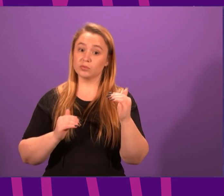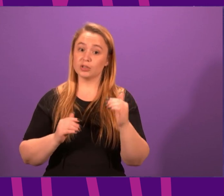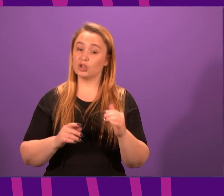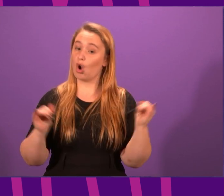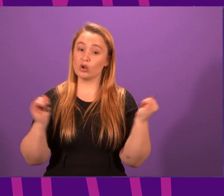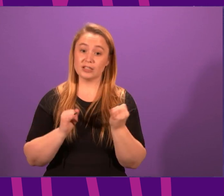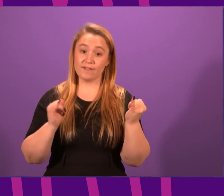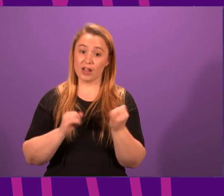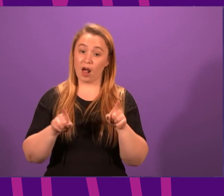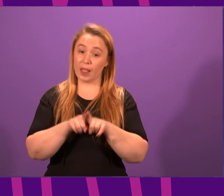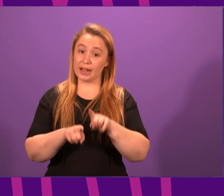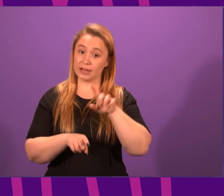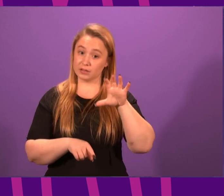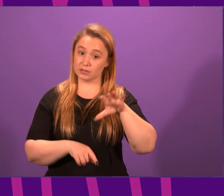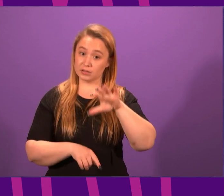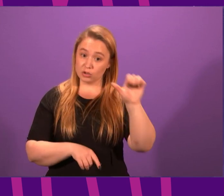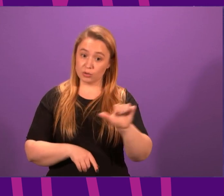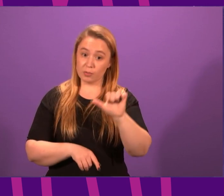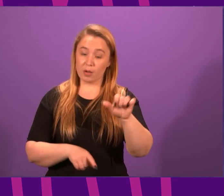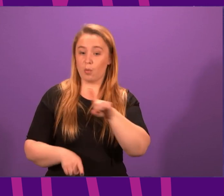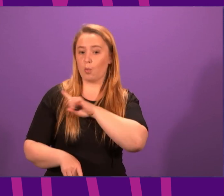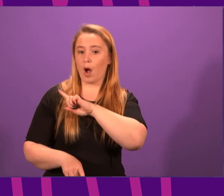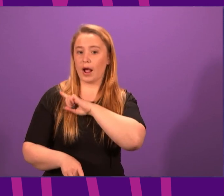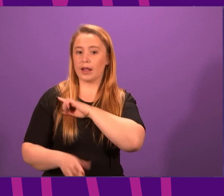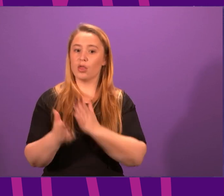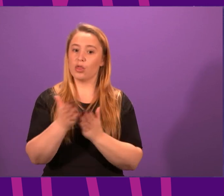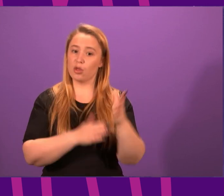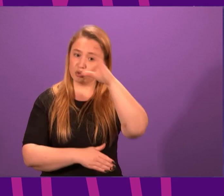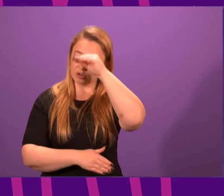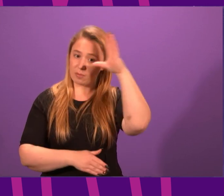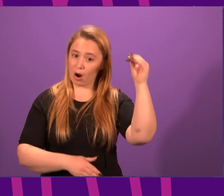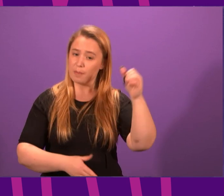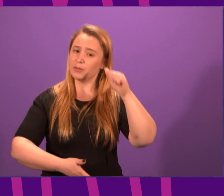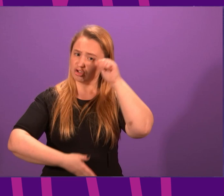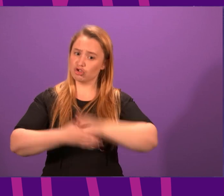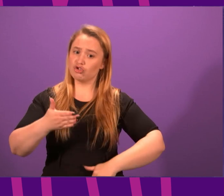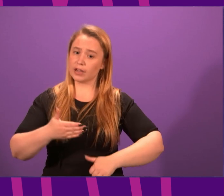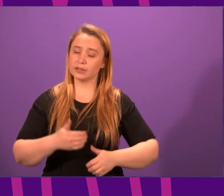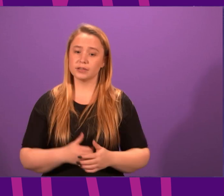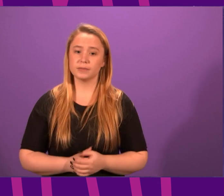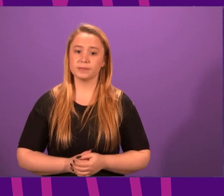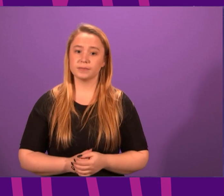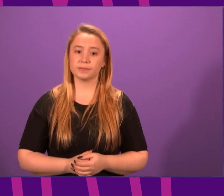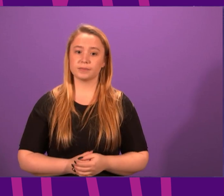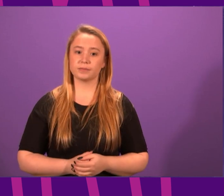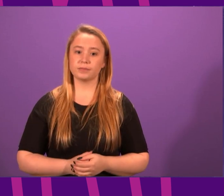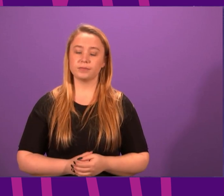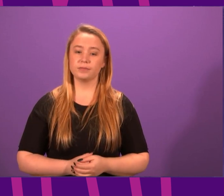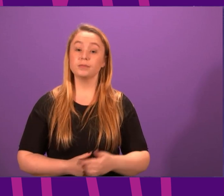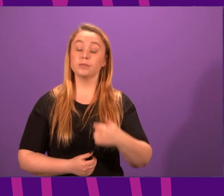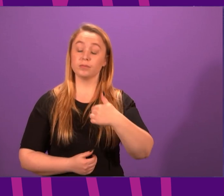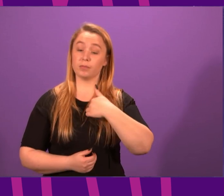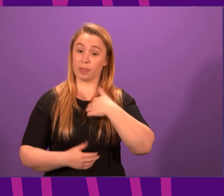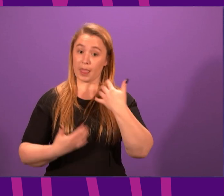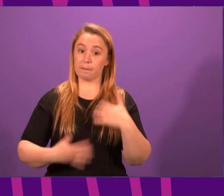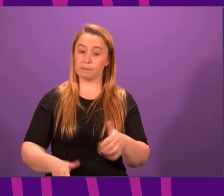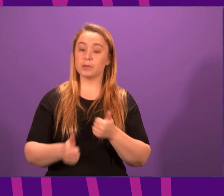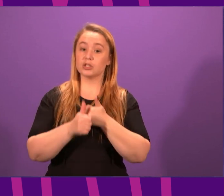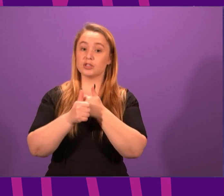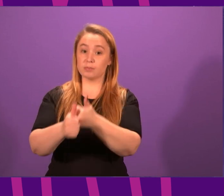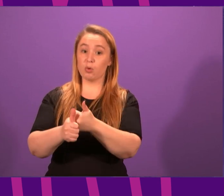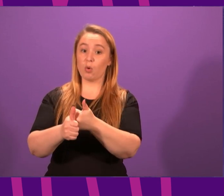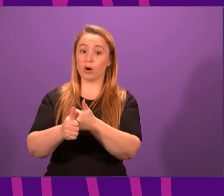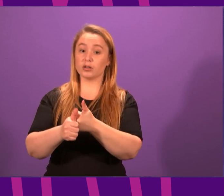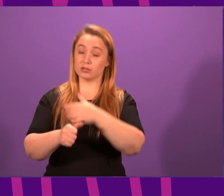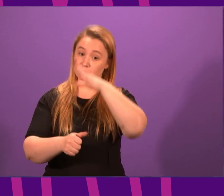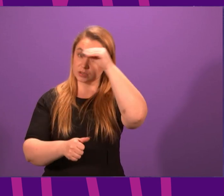because we put so much emphasis on elimination over the summer months. And I completely agree with that, and I supported the suppression that we